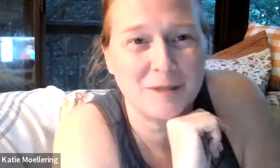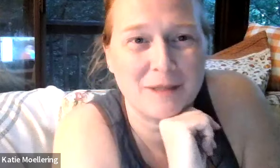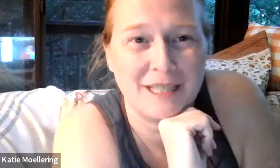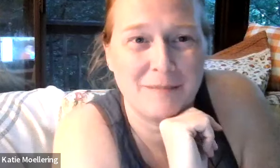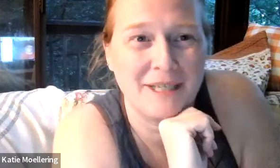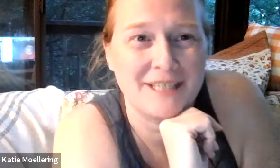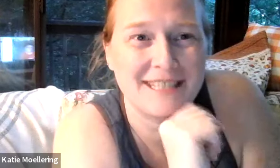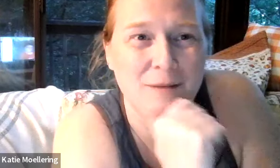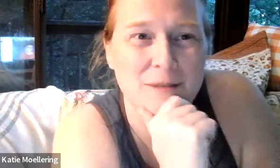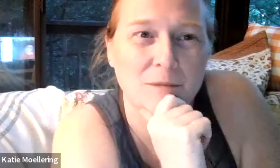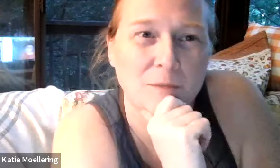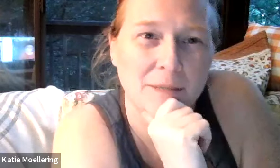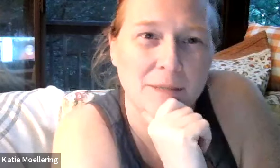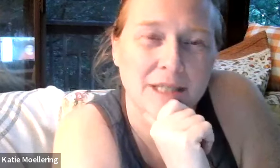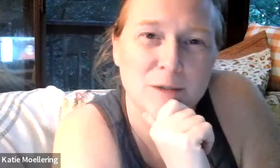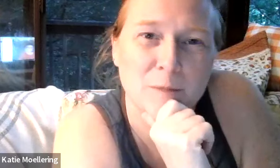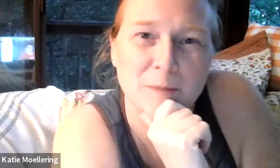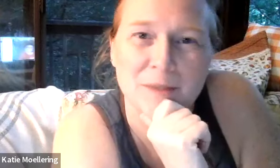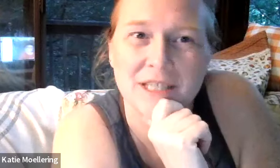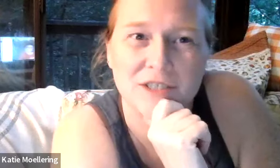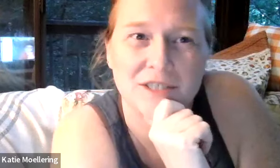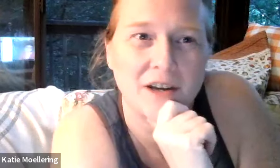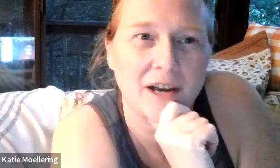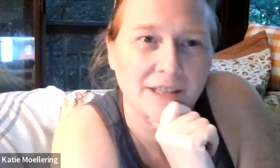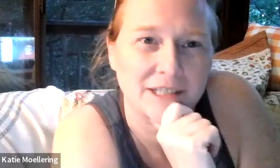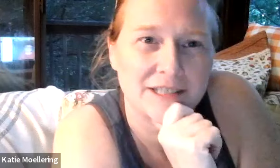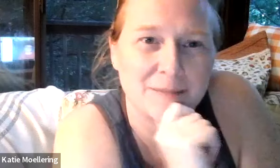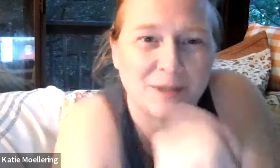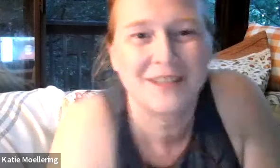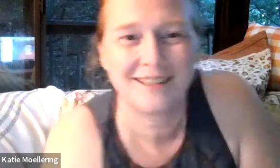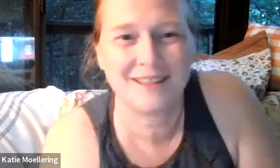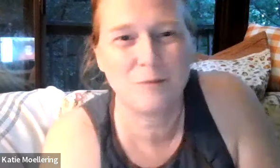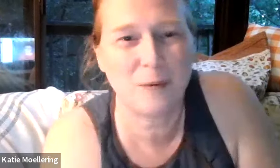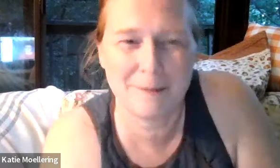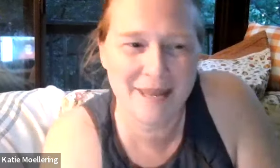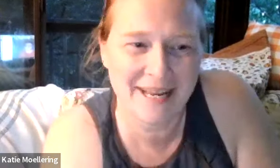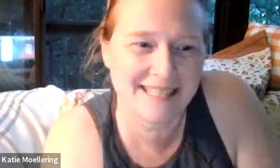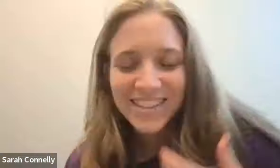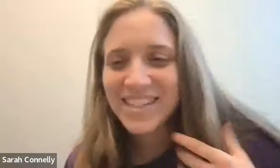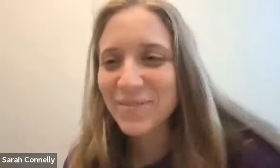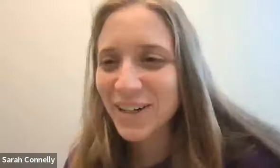about 10 minutes. And I was like, wait a minute, those people's kitchens look oddly similar. Wait a minute. Actually not in the same